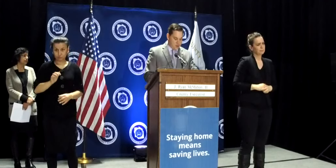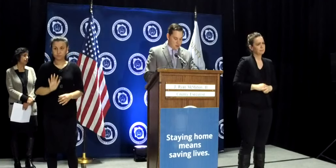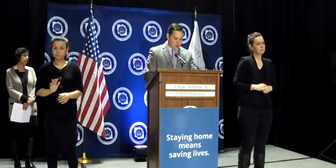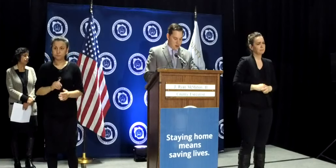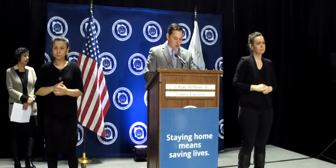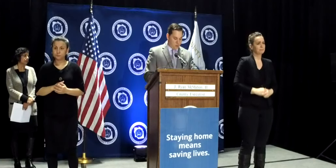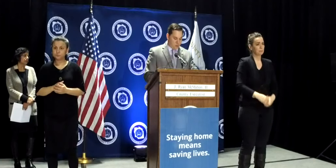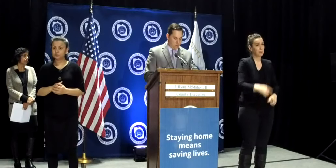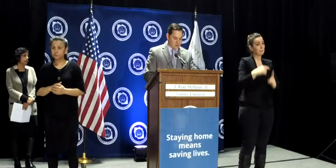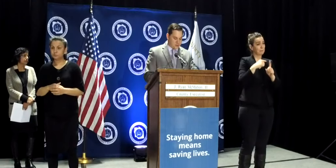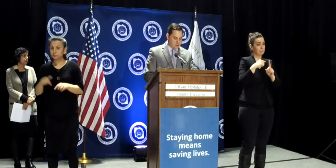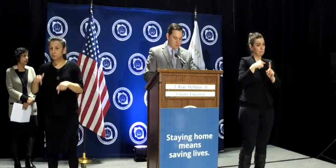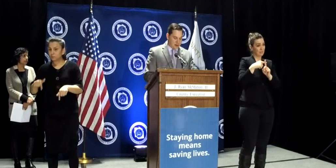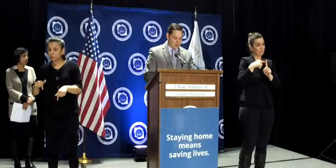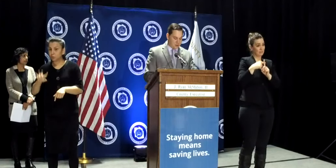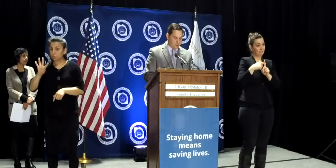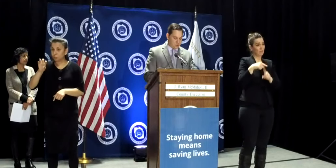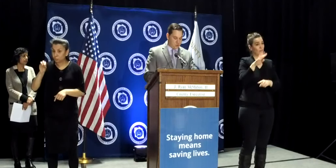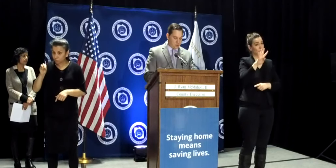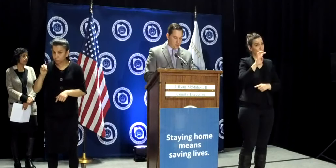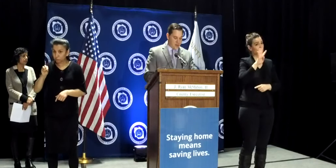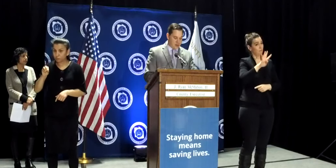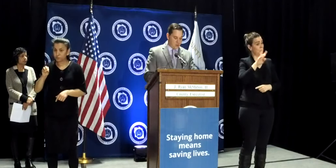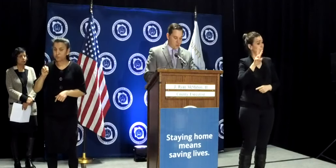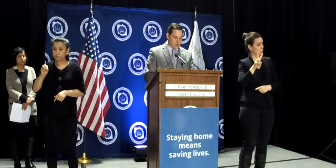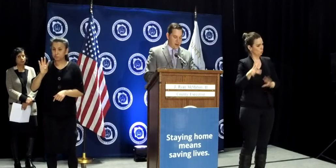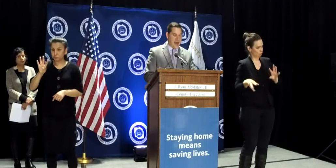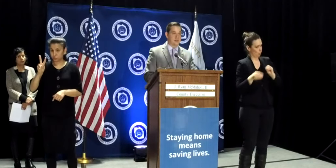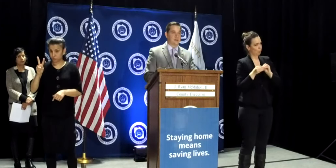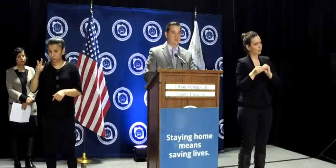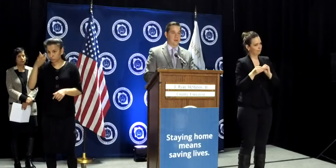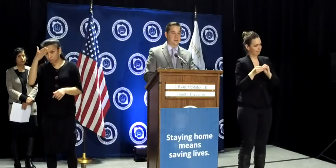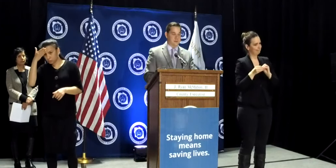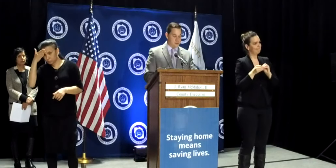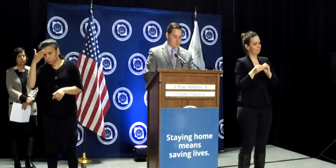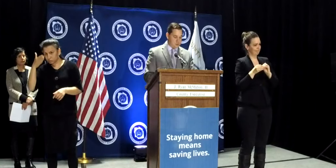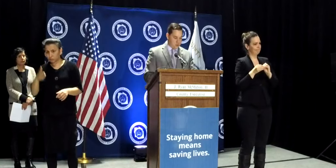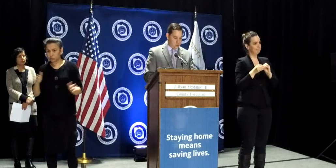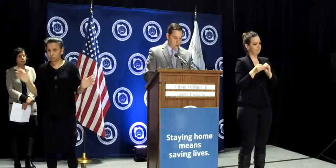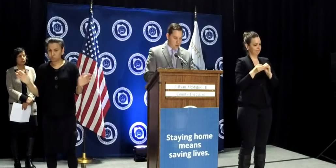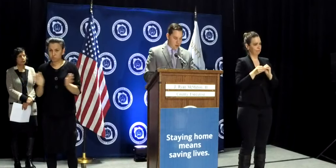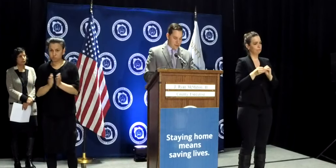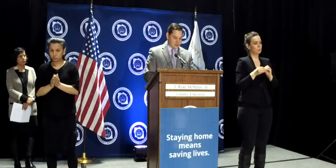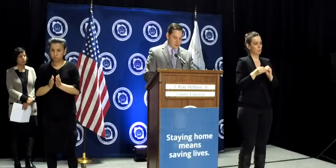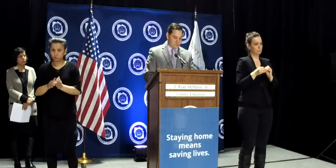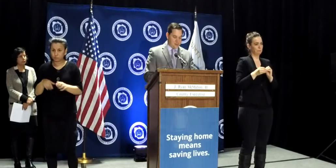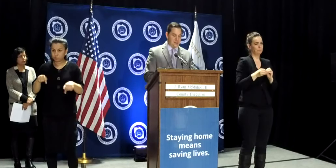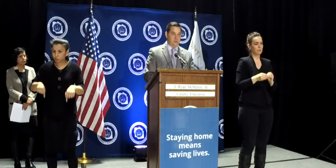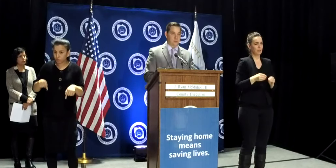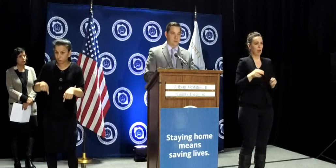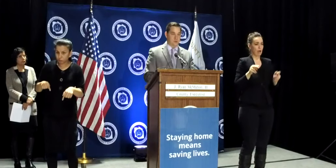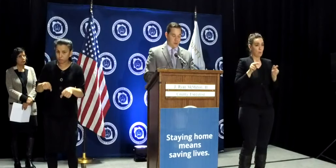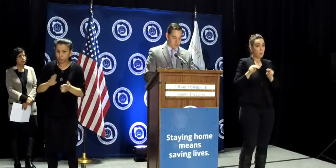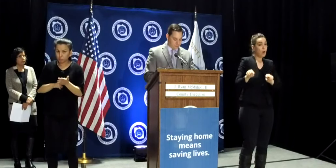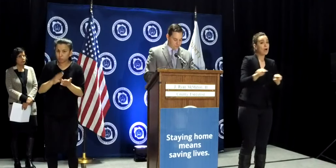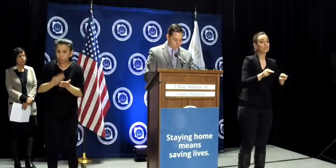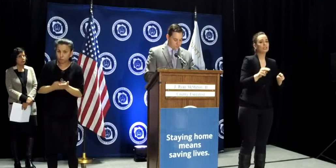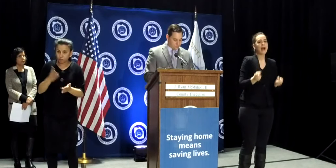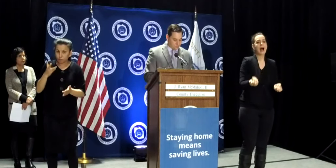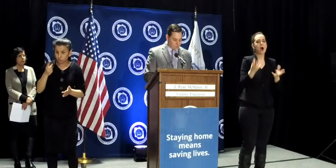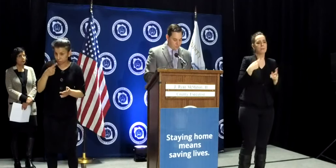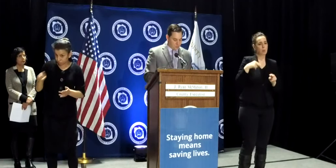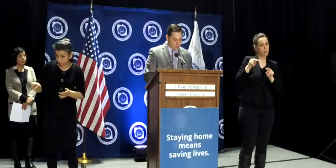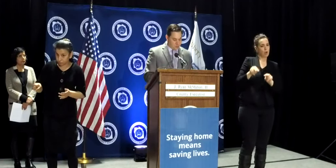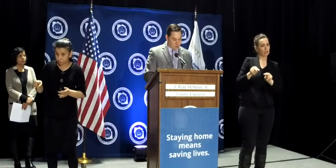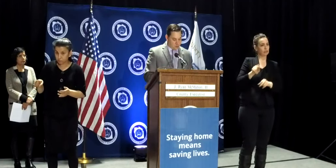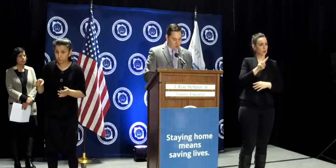cases. We are presently monitoring 281 active cases. That's up 6 from yesterday.